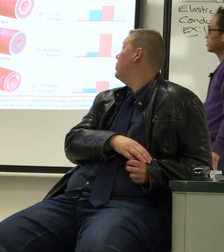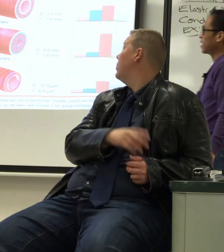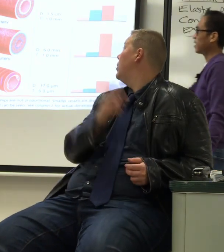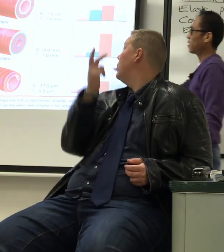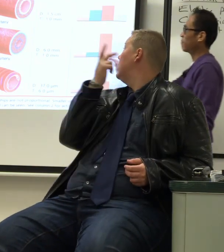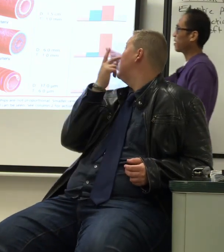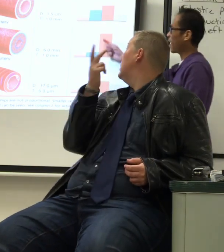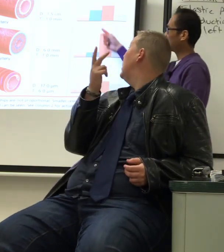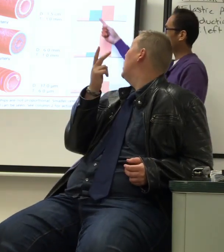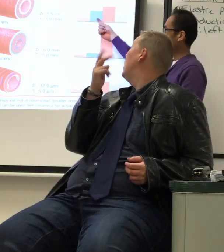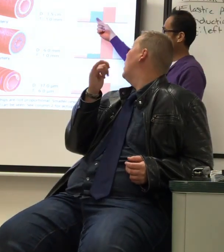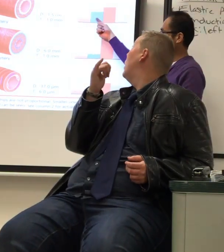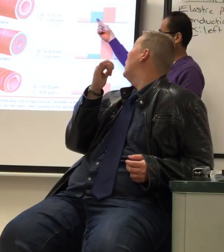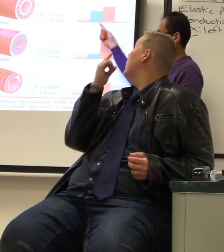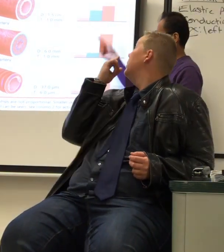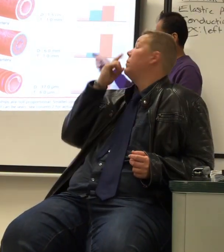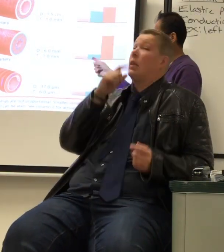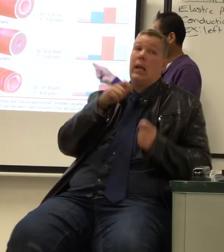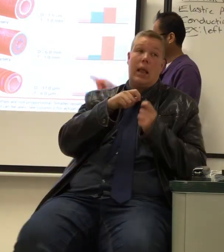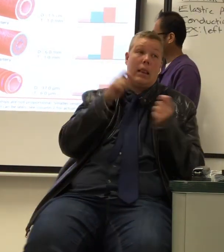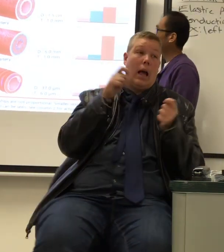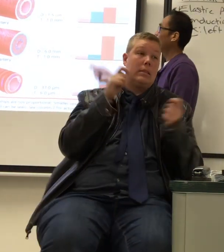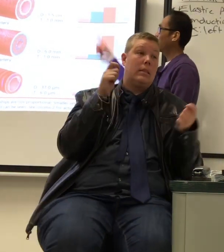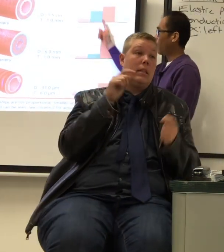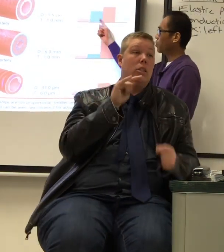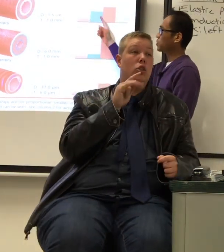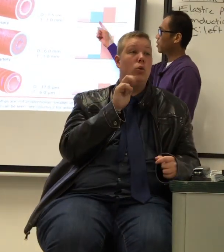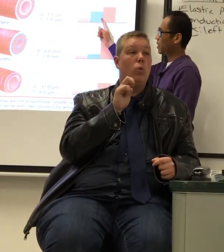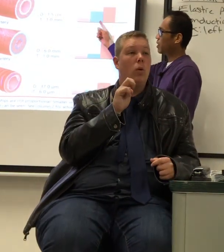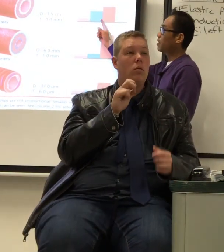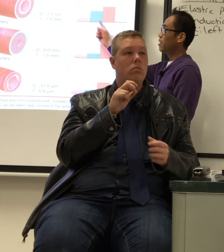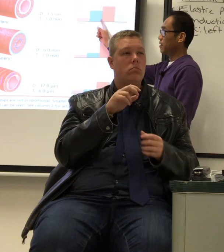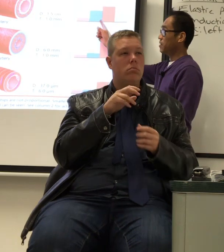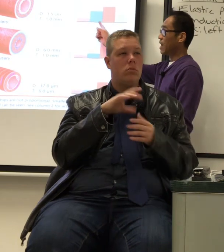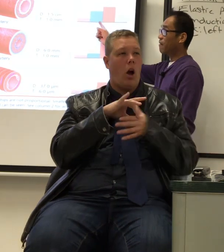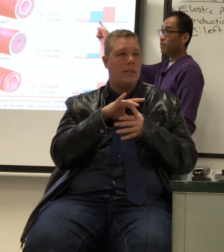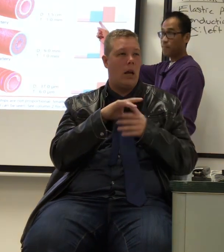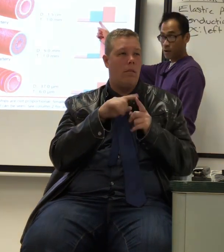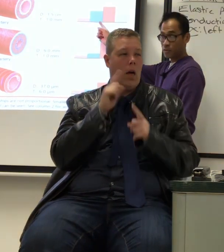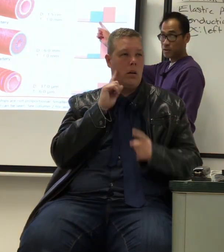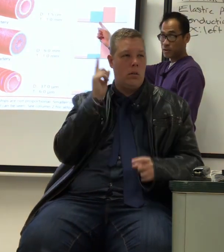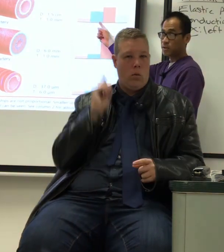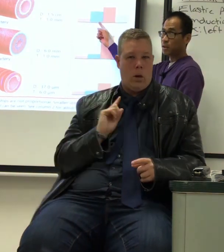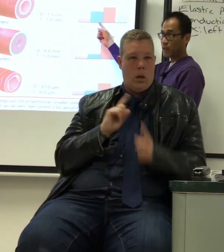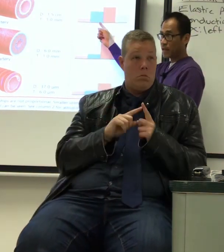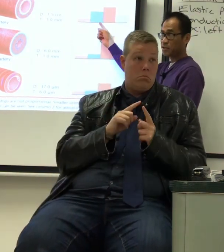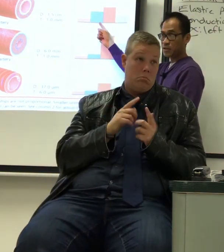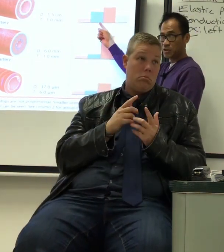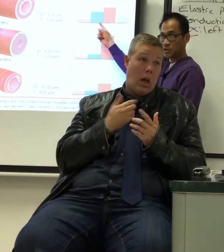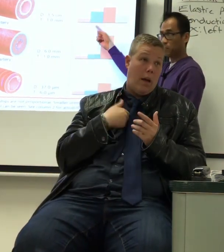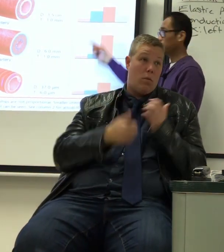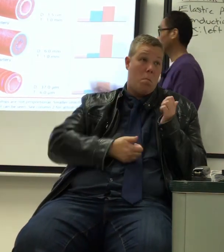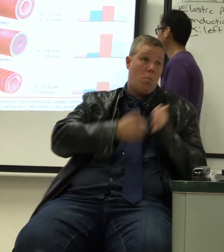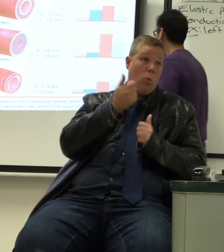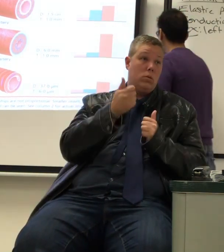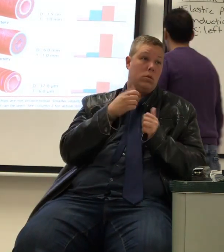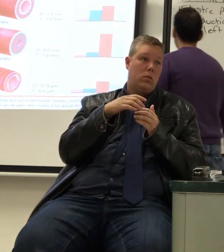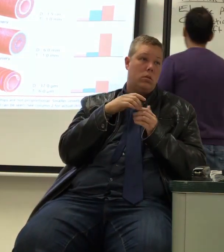tissue content of the elastic arteries compared to the other ones, proportionally, these have the most elastic